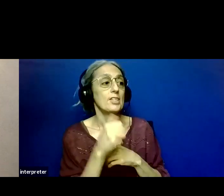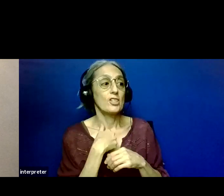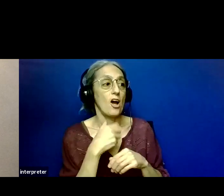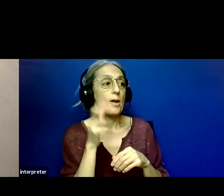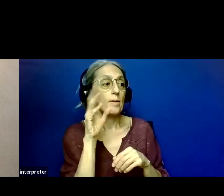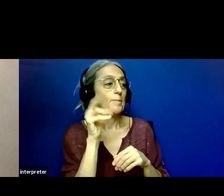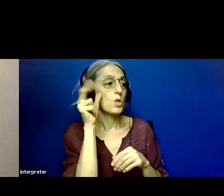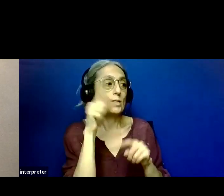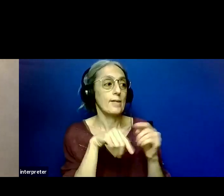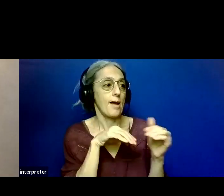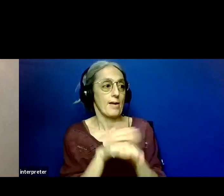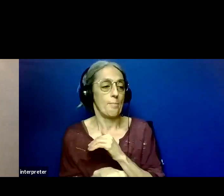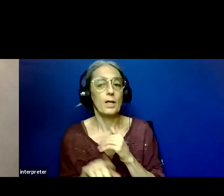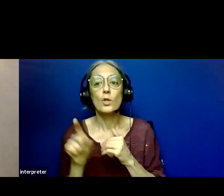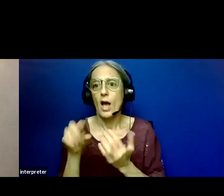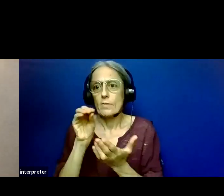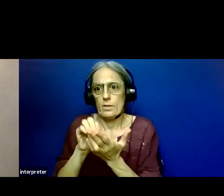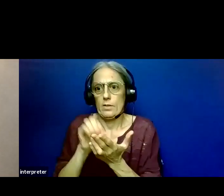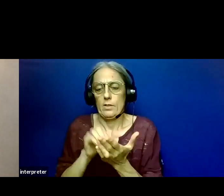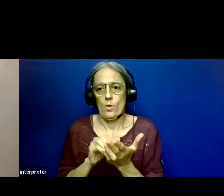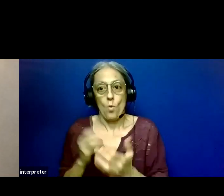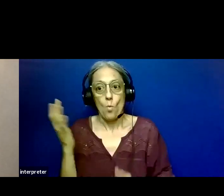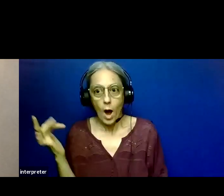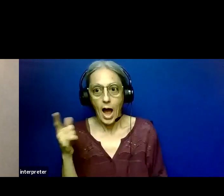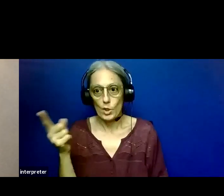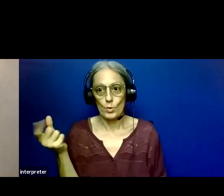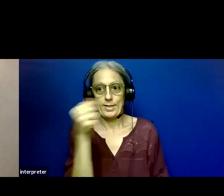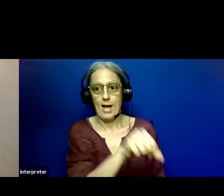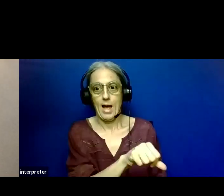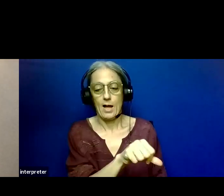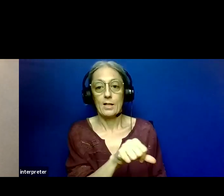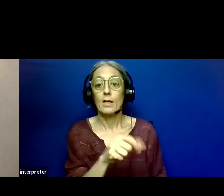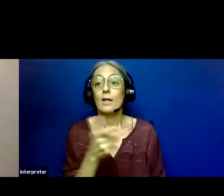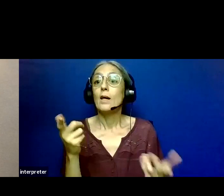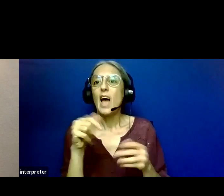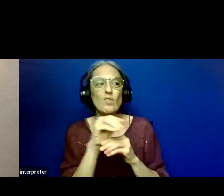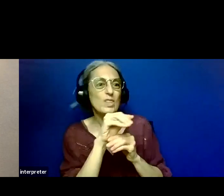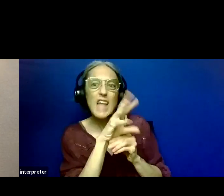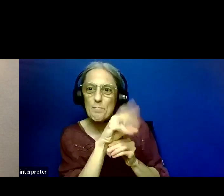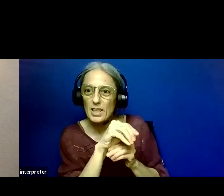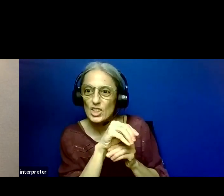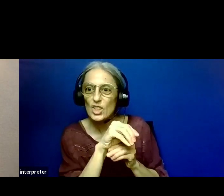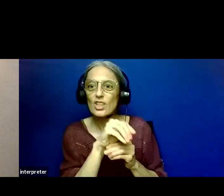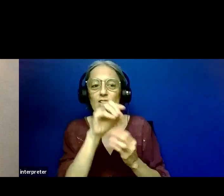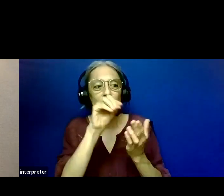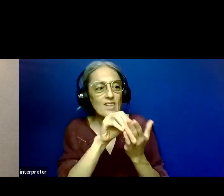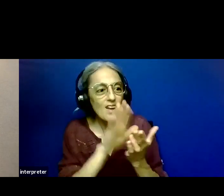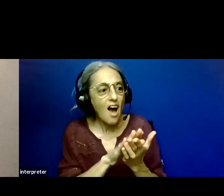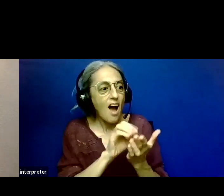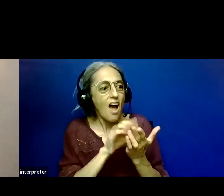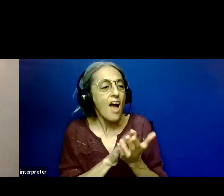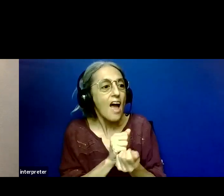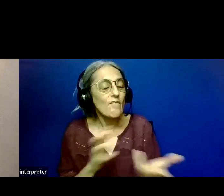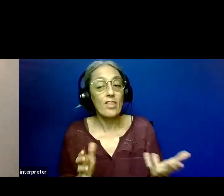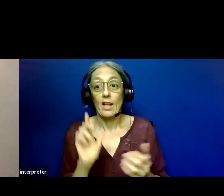can, because people will come back with an attorney and say, I was denied access because of